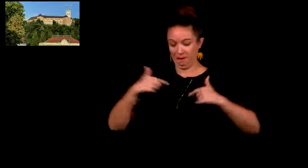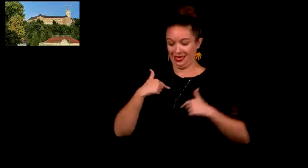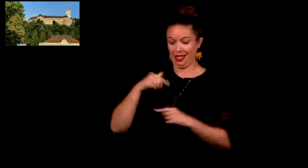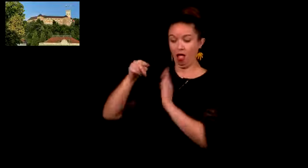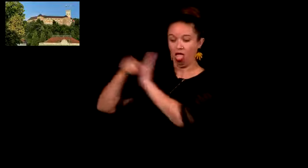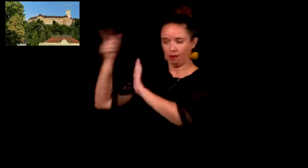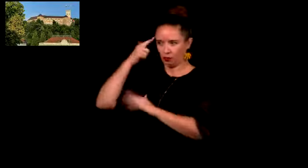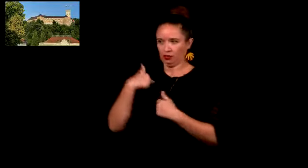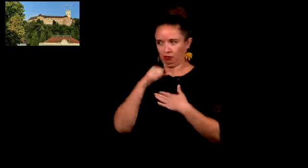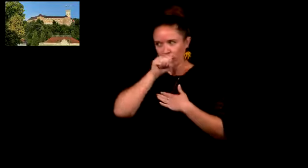All right.